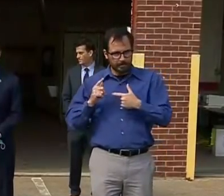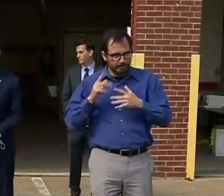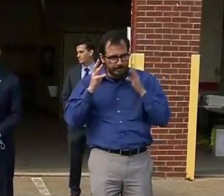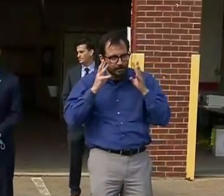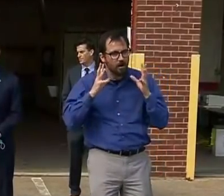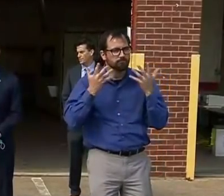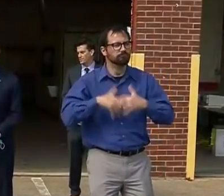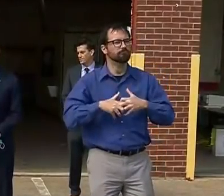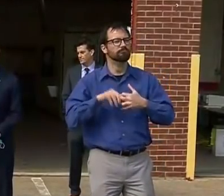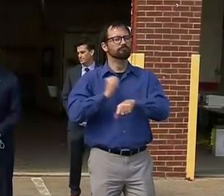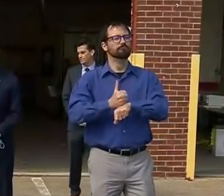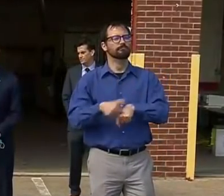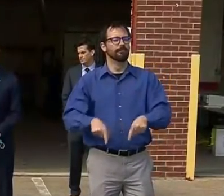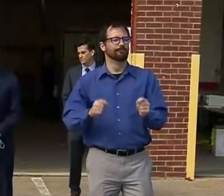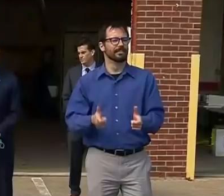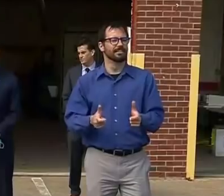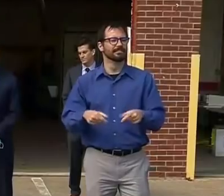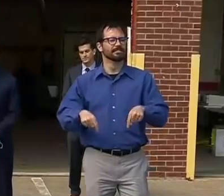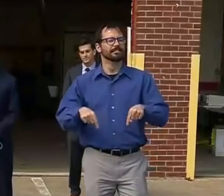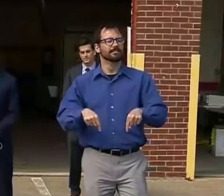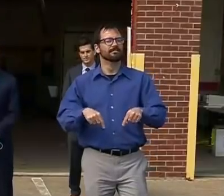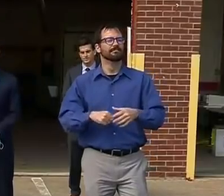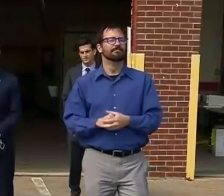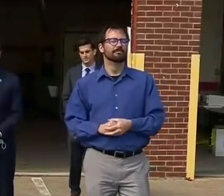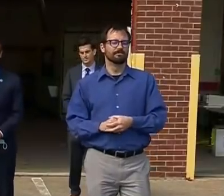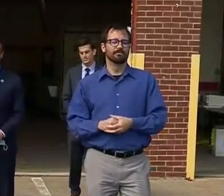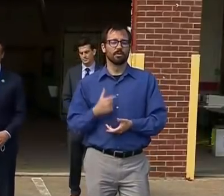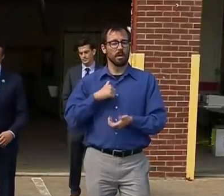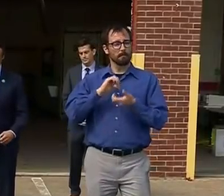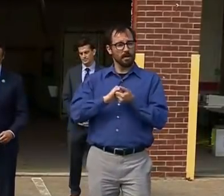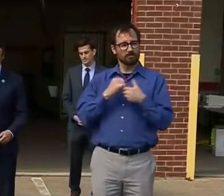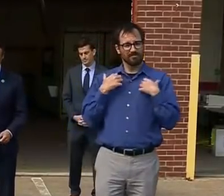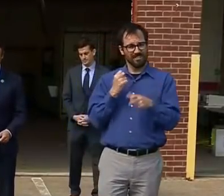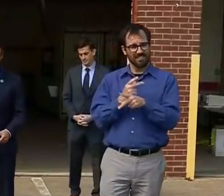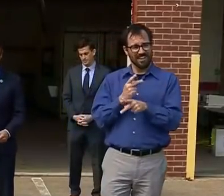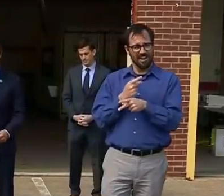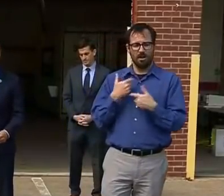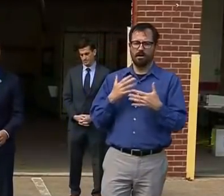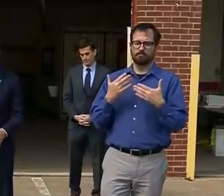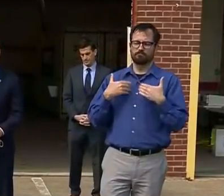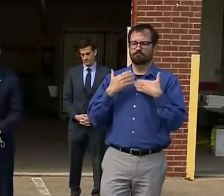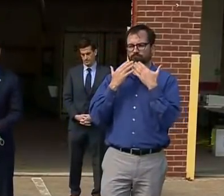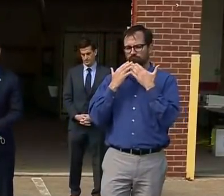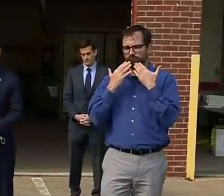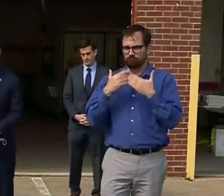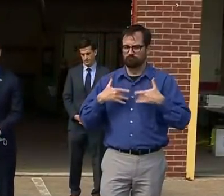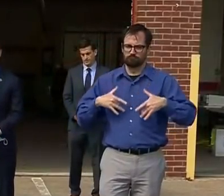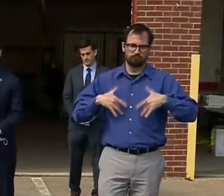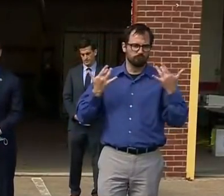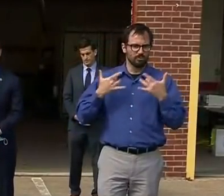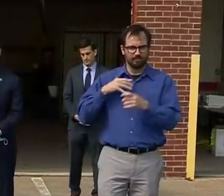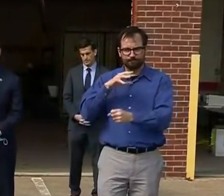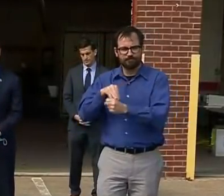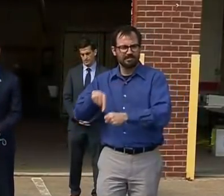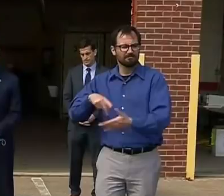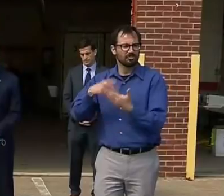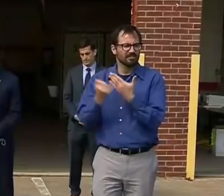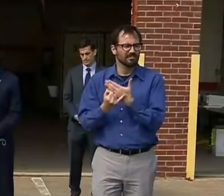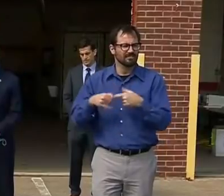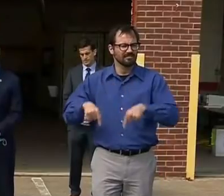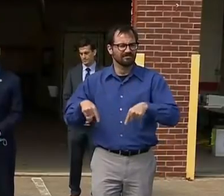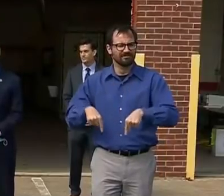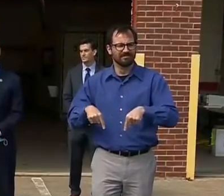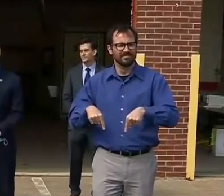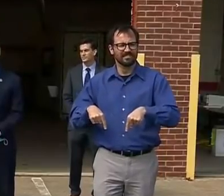role in, you know, speaking for our CEO, Dr. Ann Klebanski, you know, bringing this innovative PPE decontamination